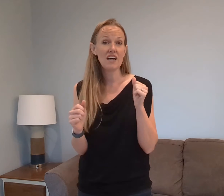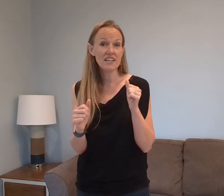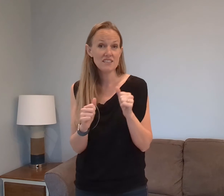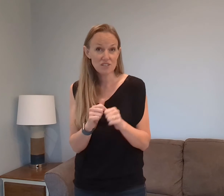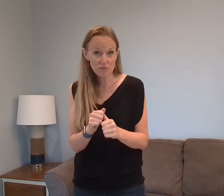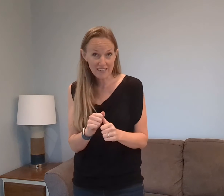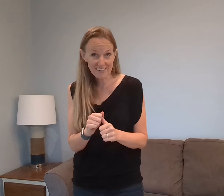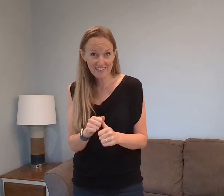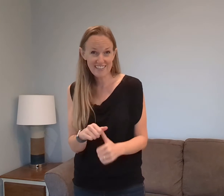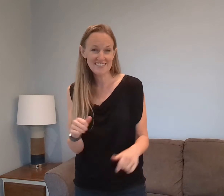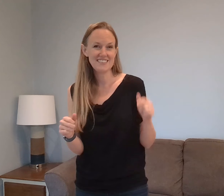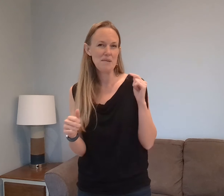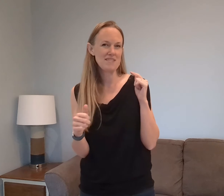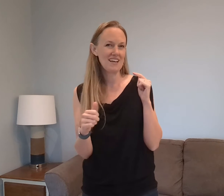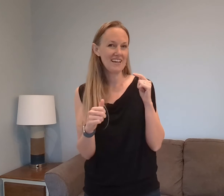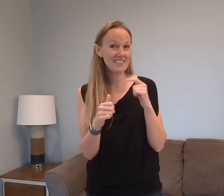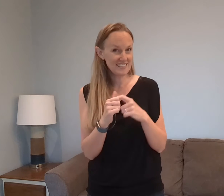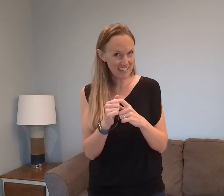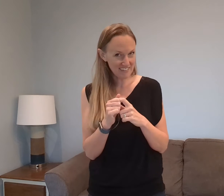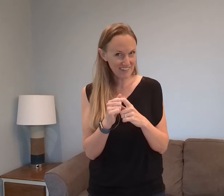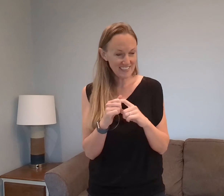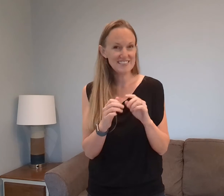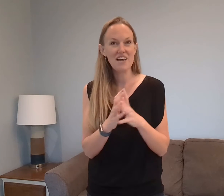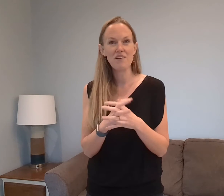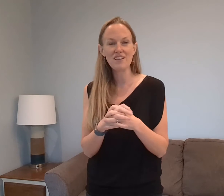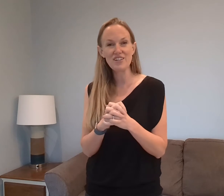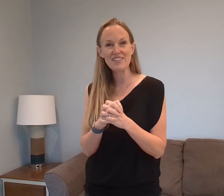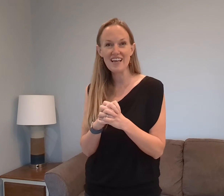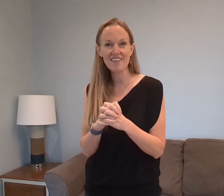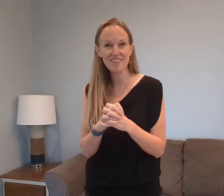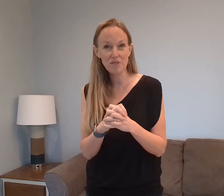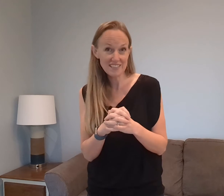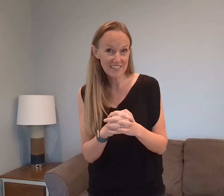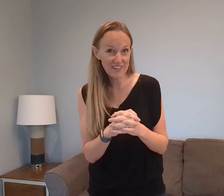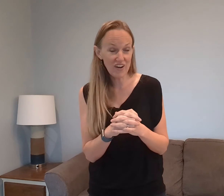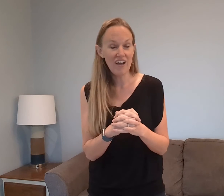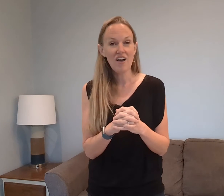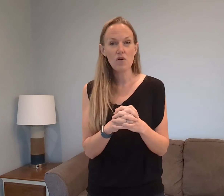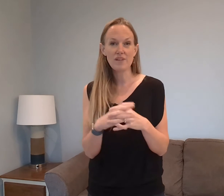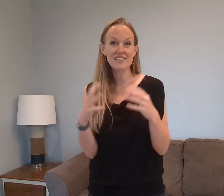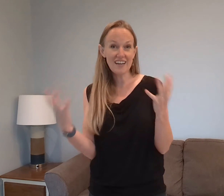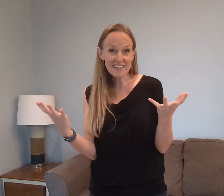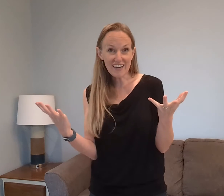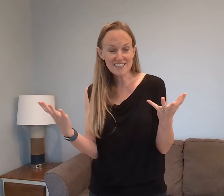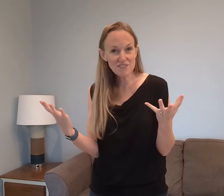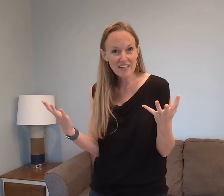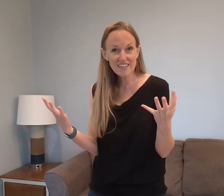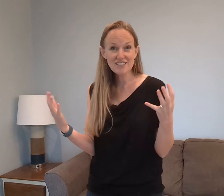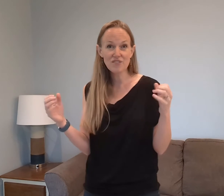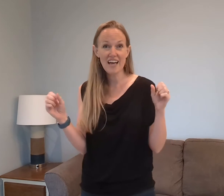sign surrender is the same sign as sacrifice. And we learned that a few weeks ago when we signed I surrender. So for that,